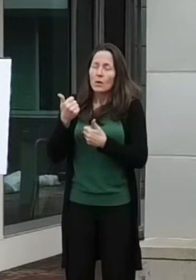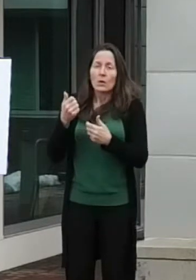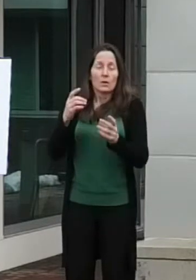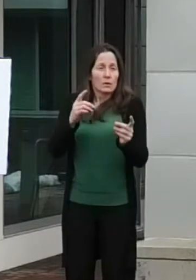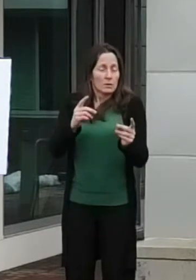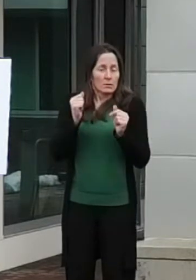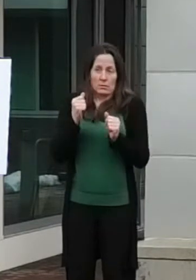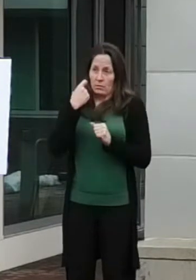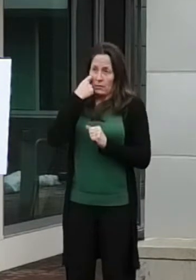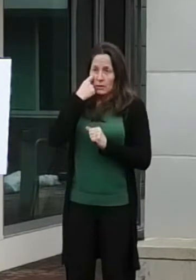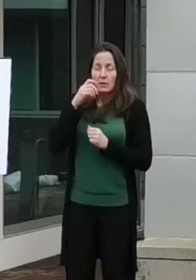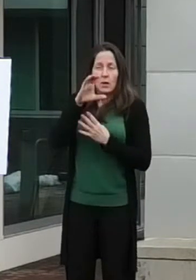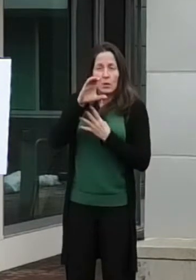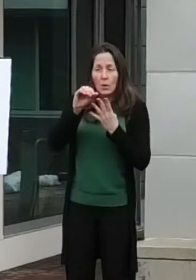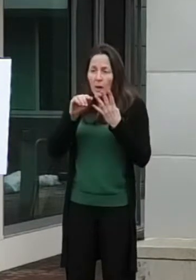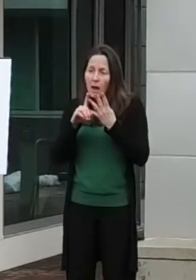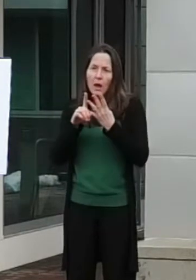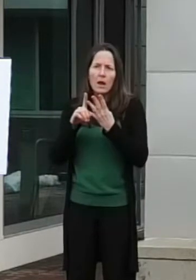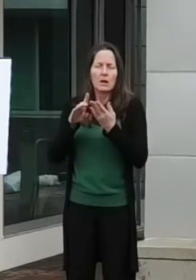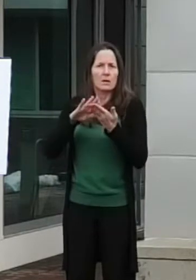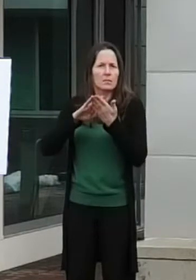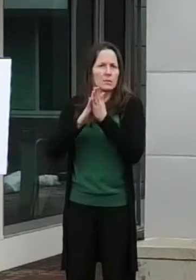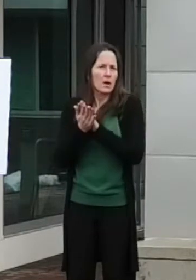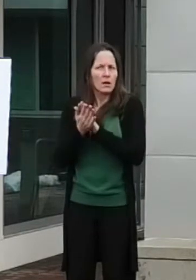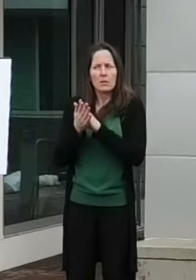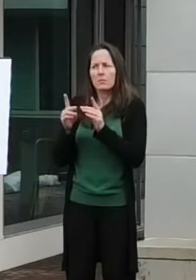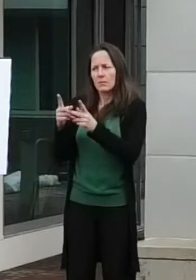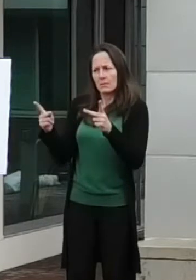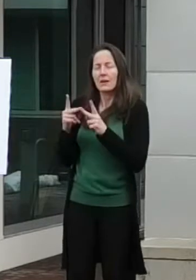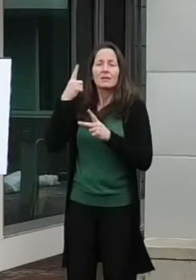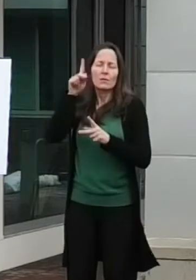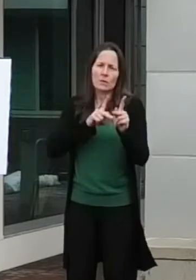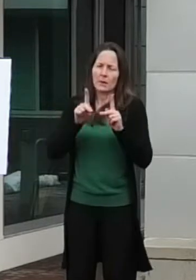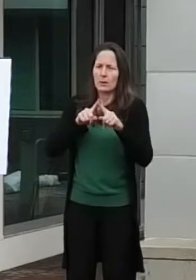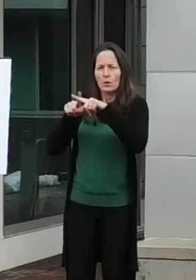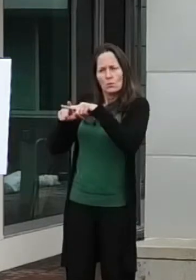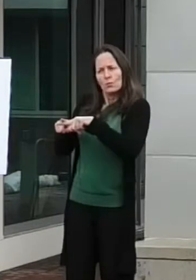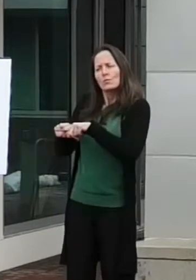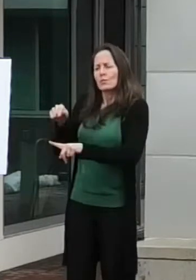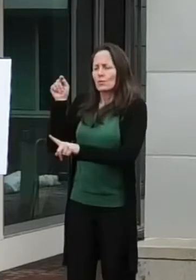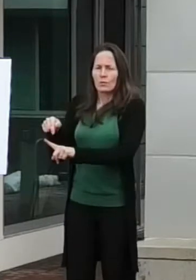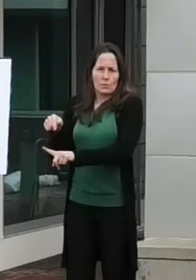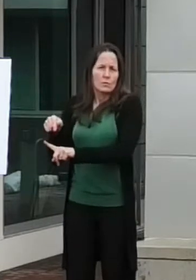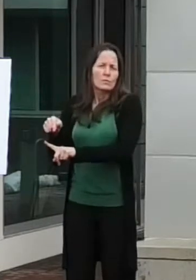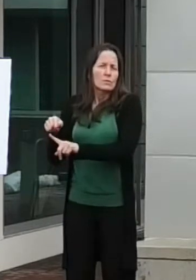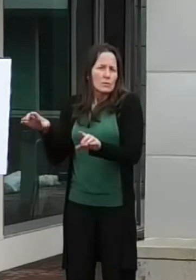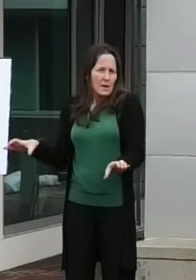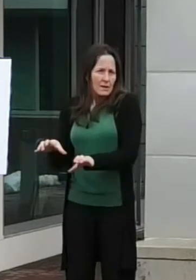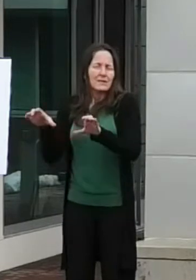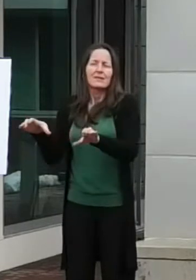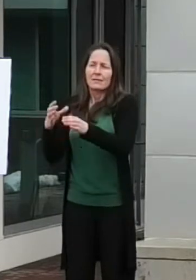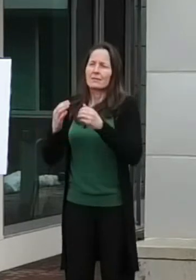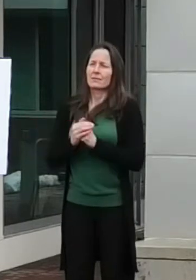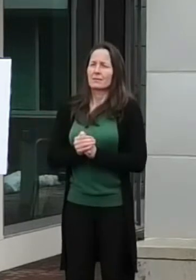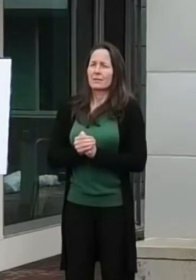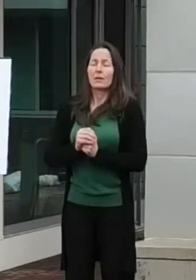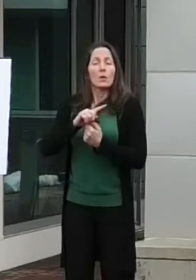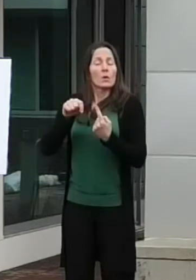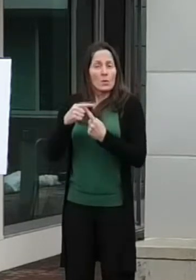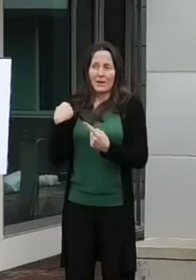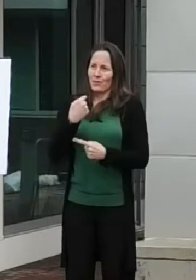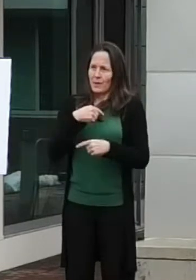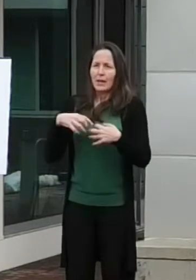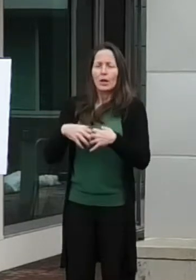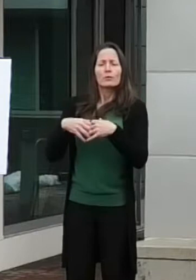most vital resources for our residents in need this year. Little did we know how quickly